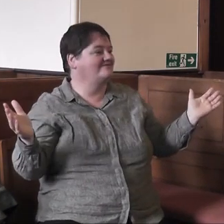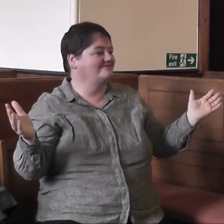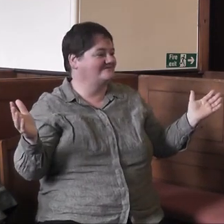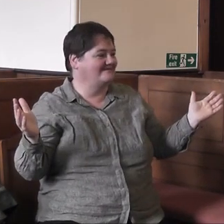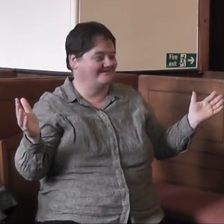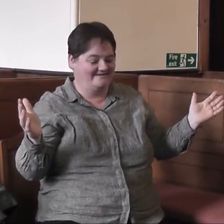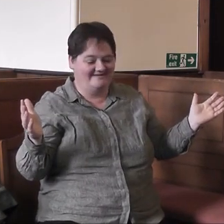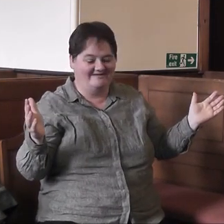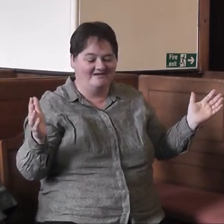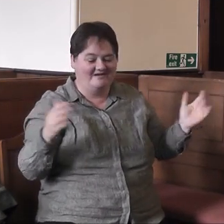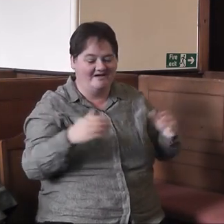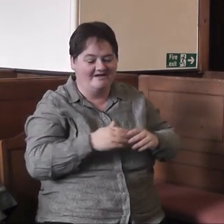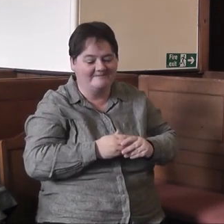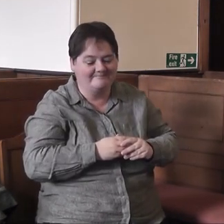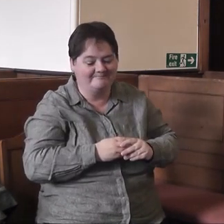revealed.